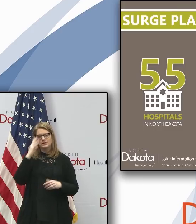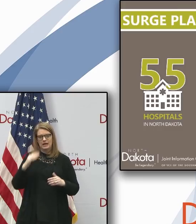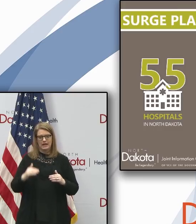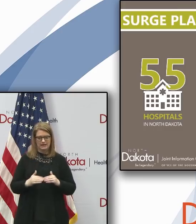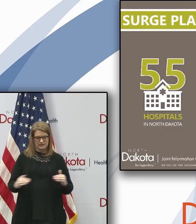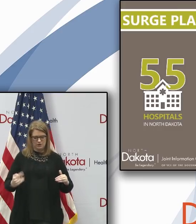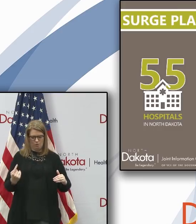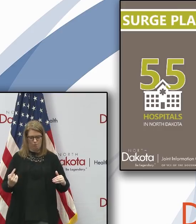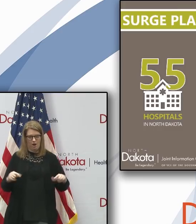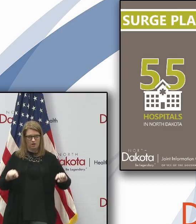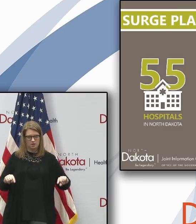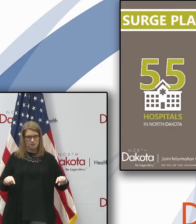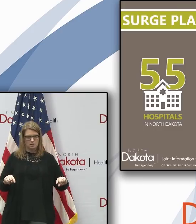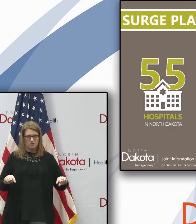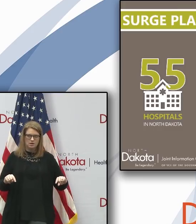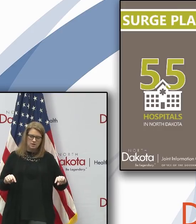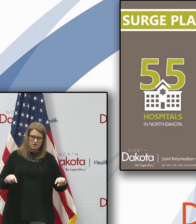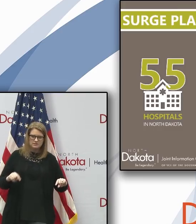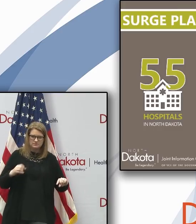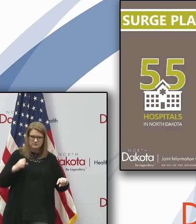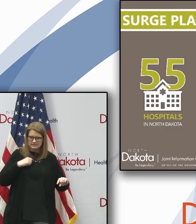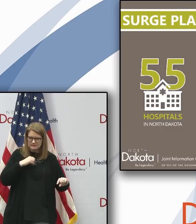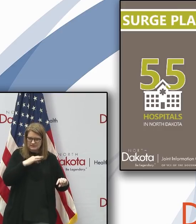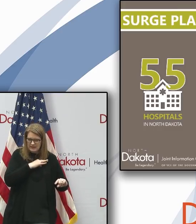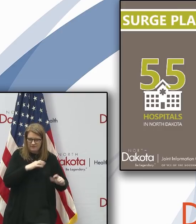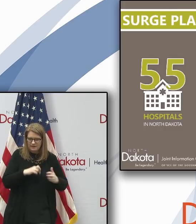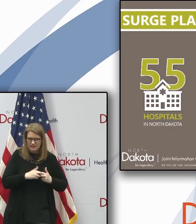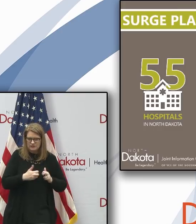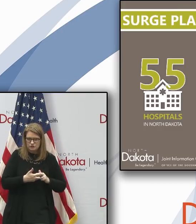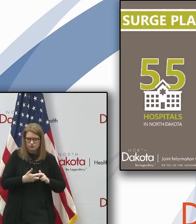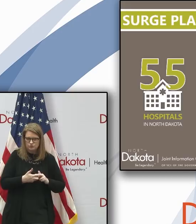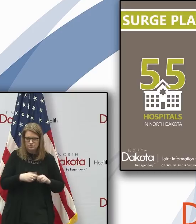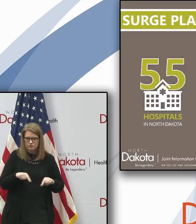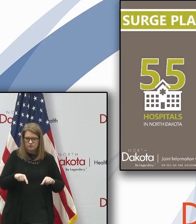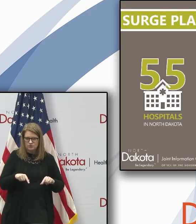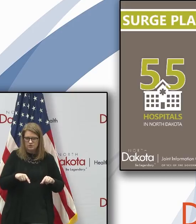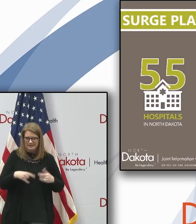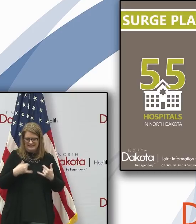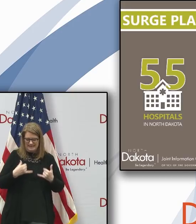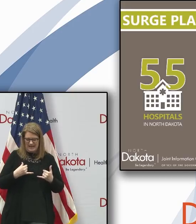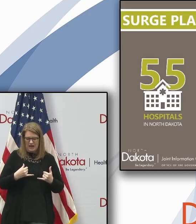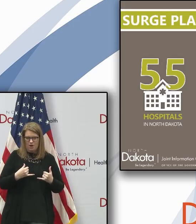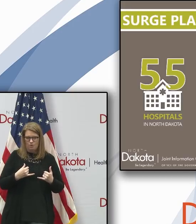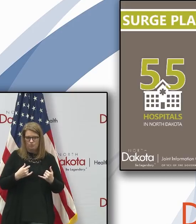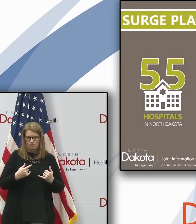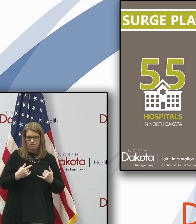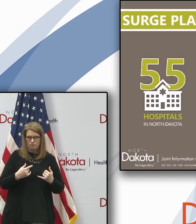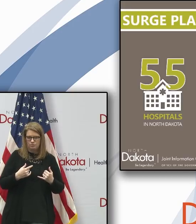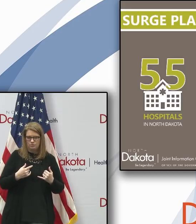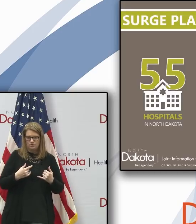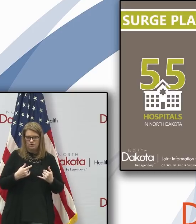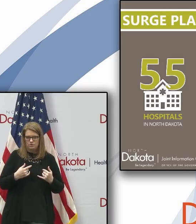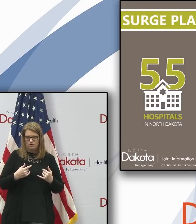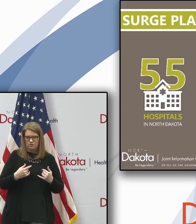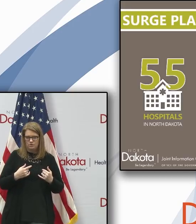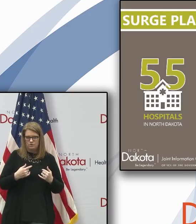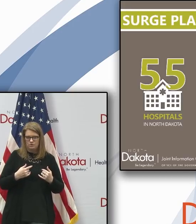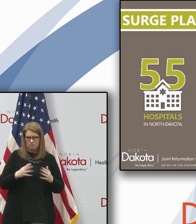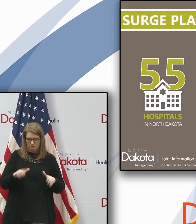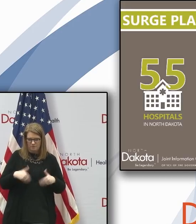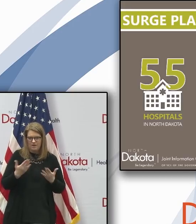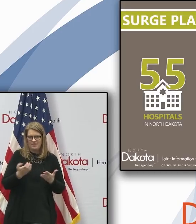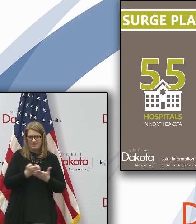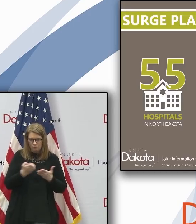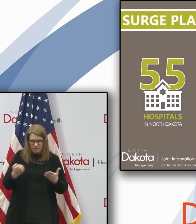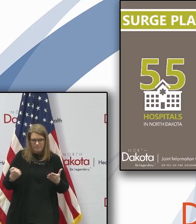1, because of probably staffing issues, we have the capacity right now to man and provide the